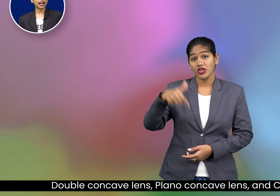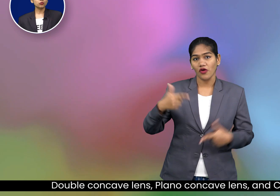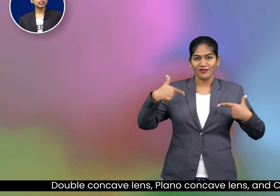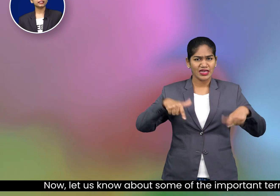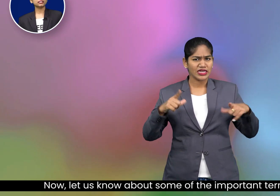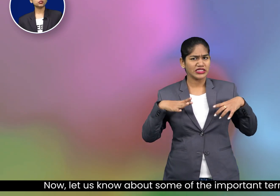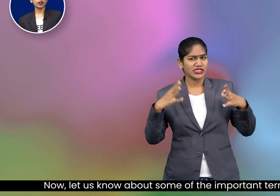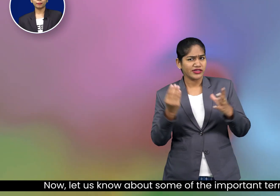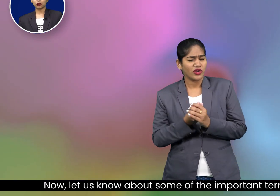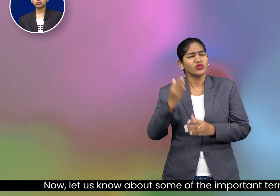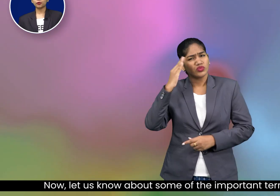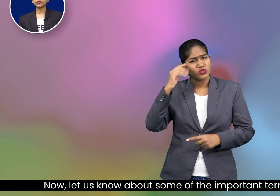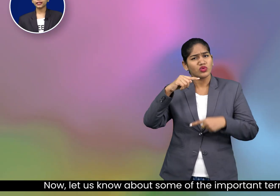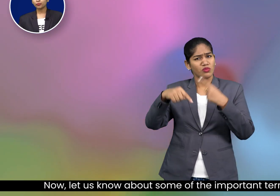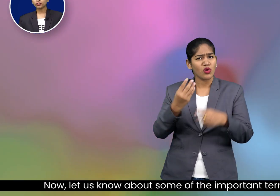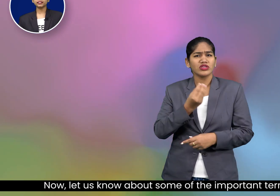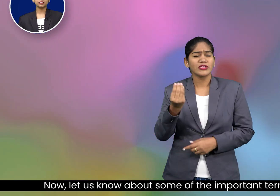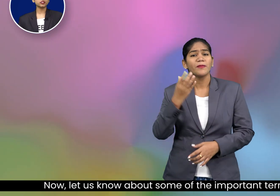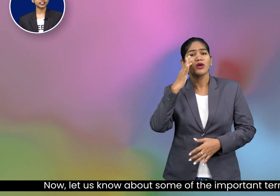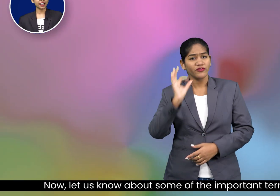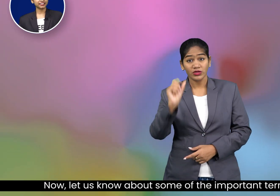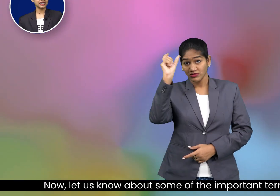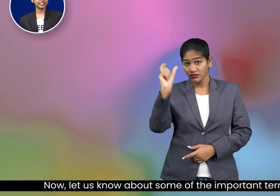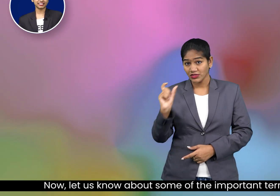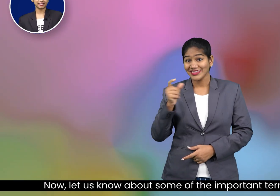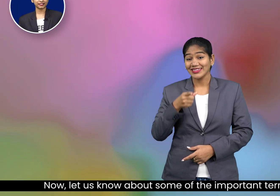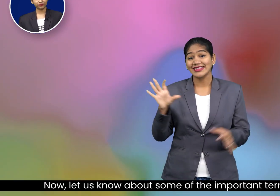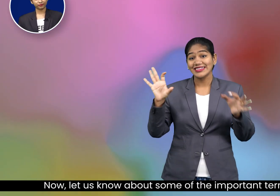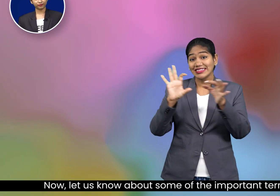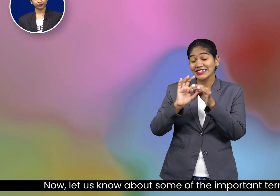Now, let us know about some of the important terms regarding lens.